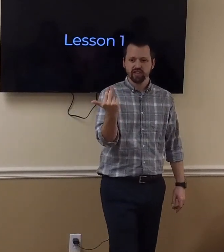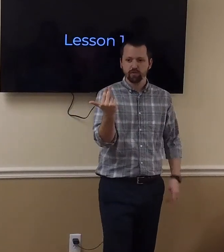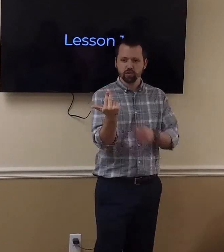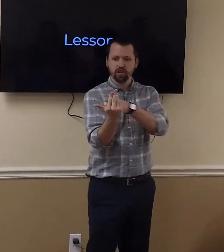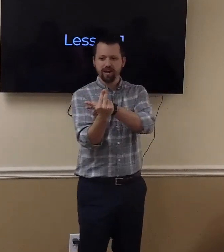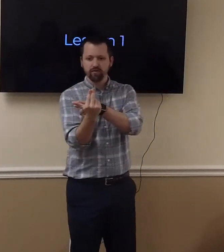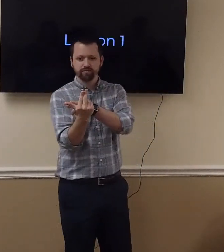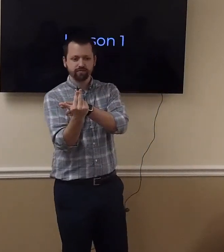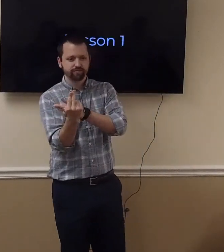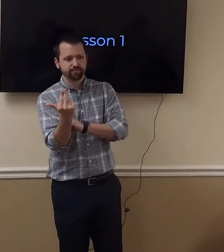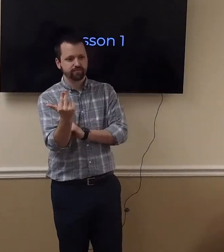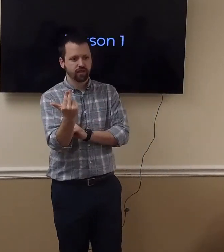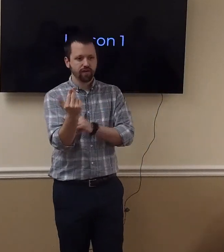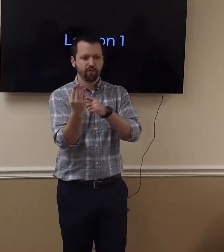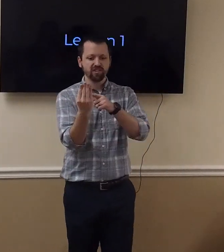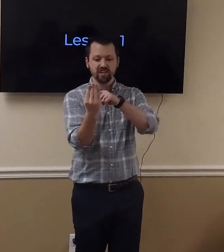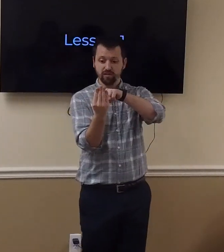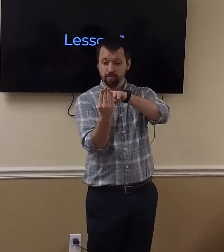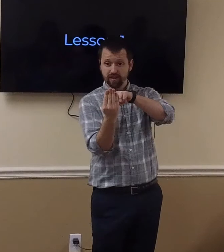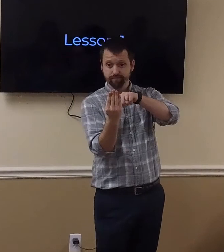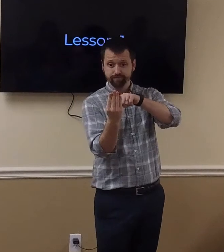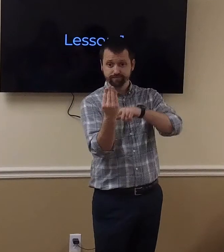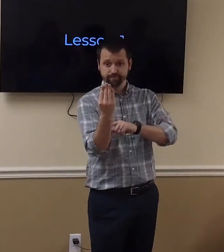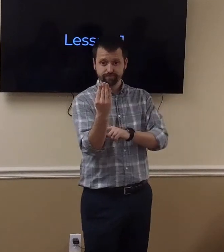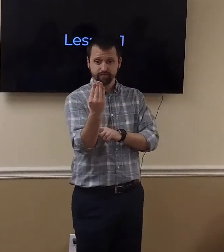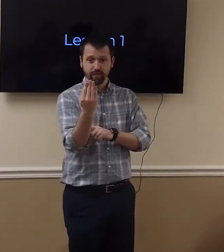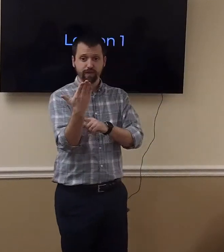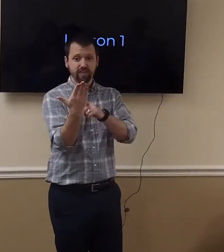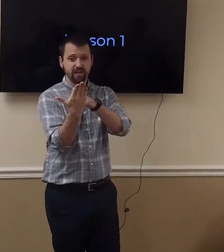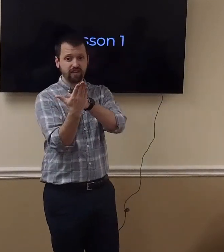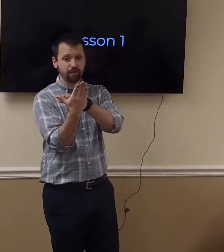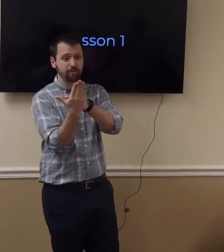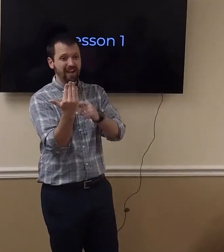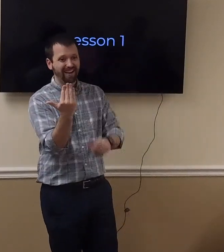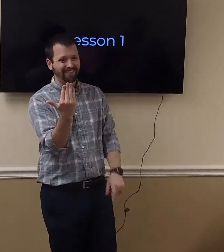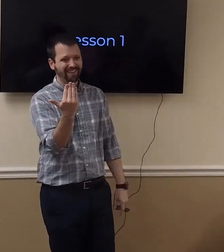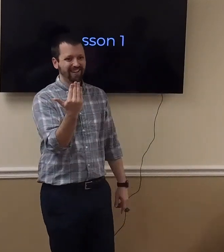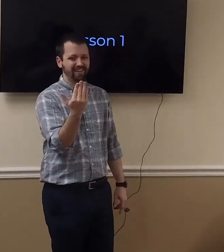13 with your thumb out. 14, thumb in. 15, thumb comes back out.